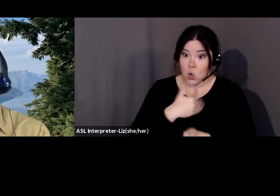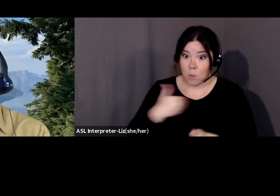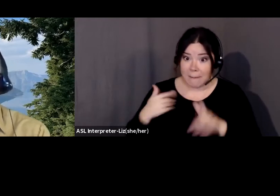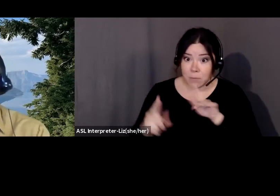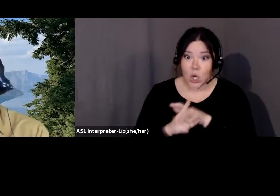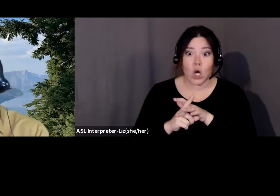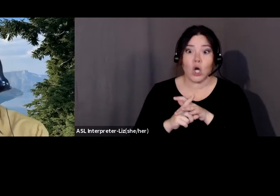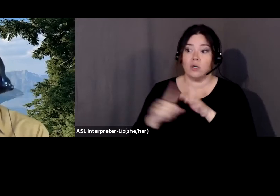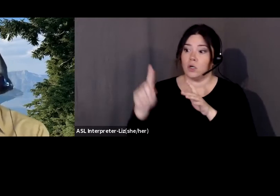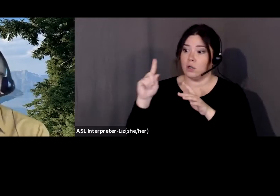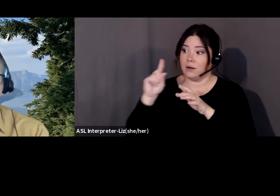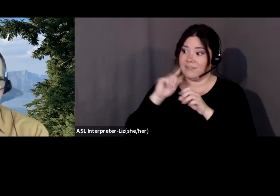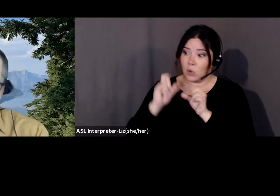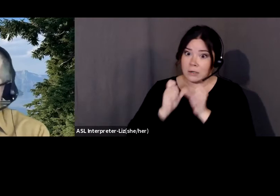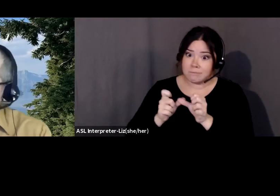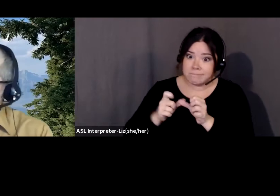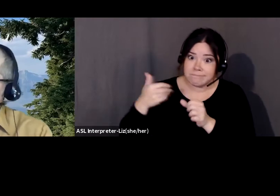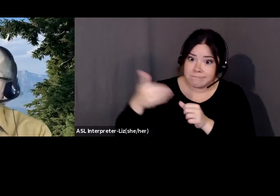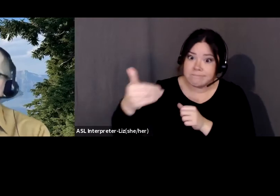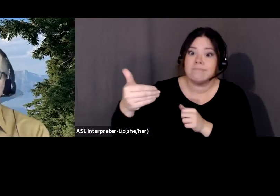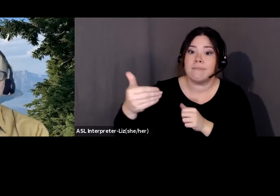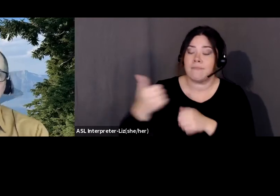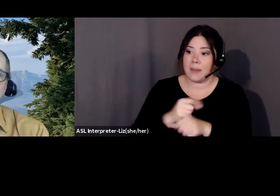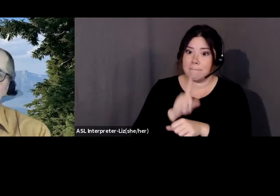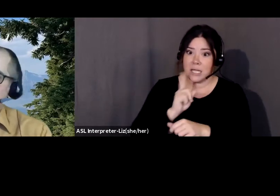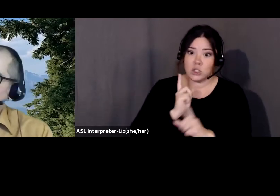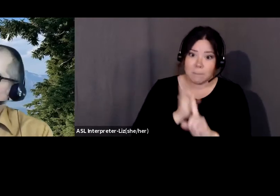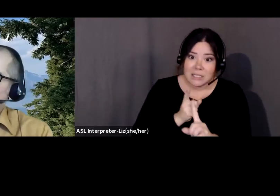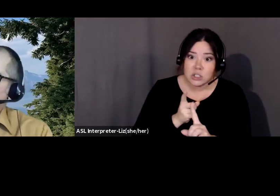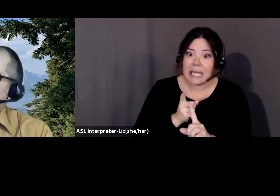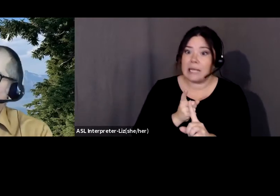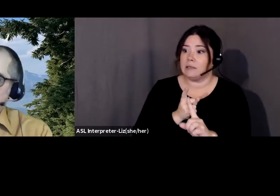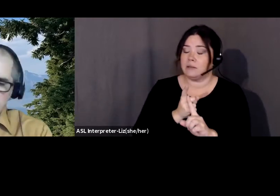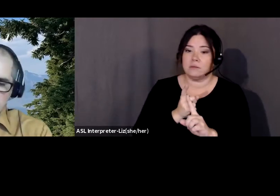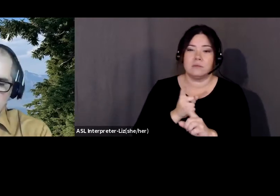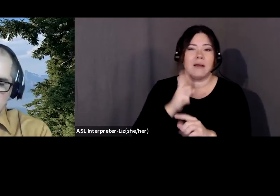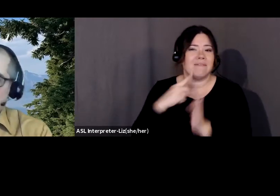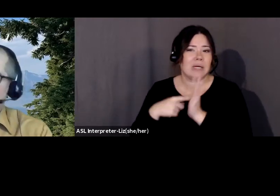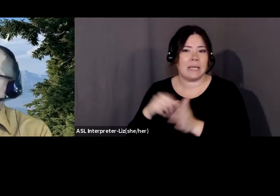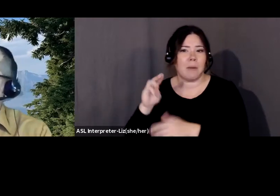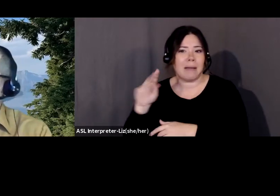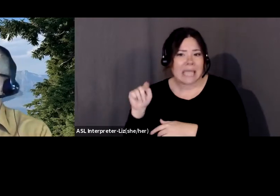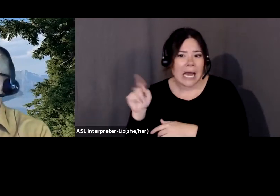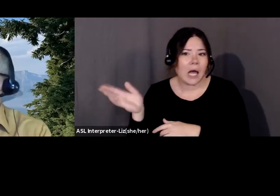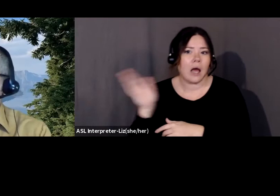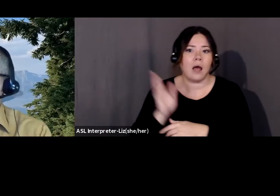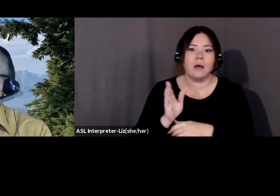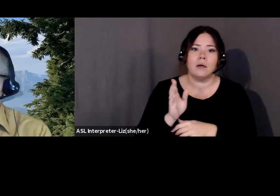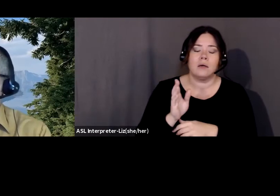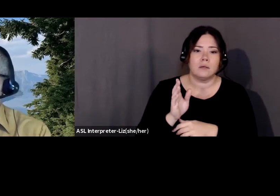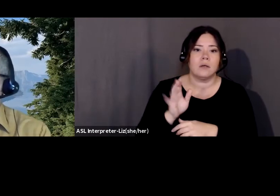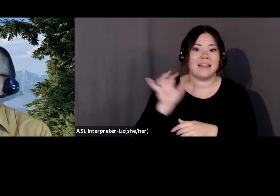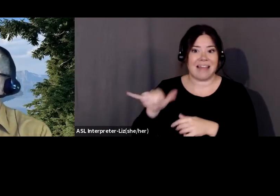basis to ensure that the mission or those goals, for example, in Montana, are